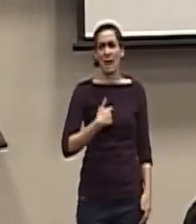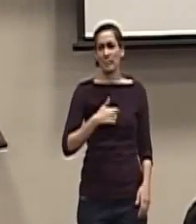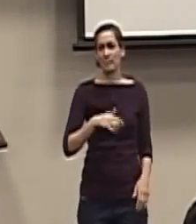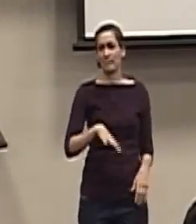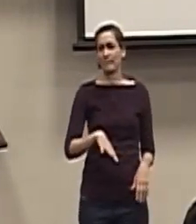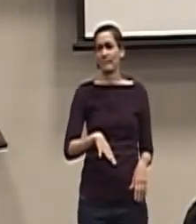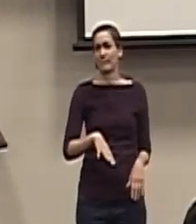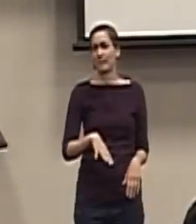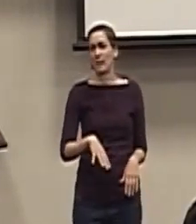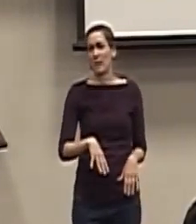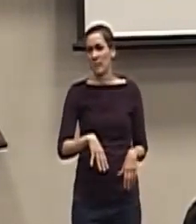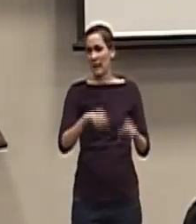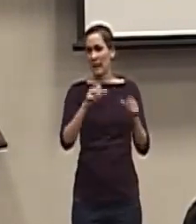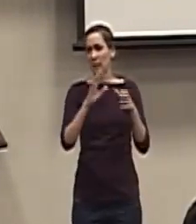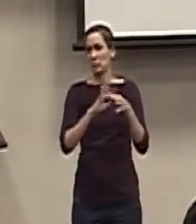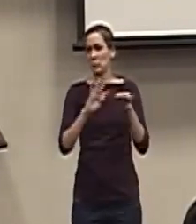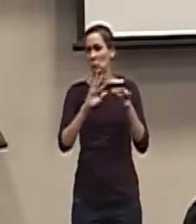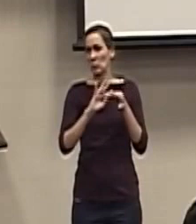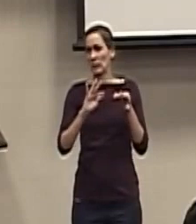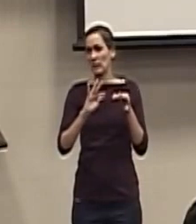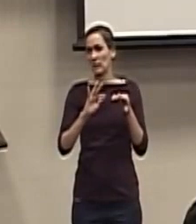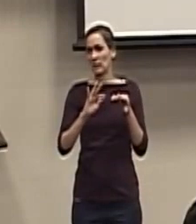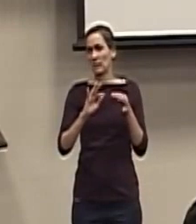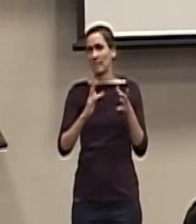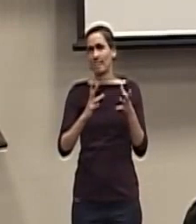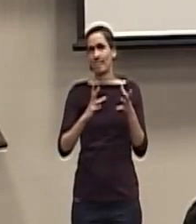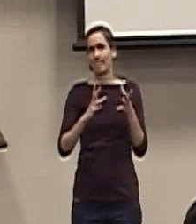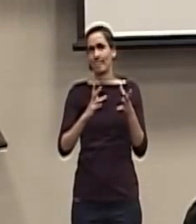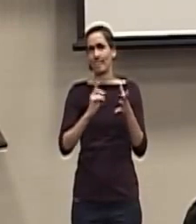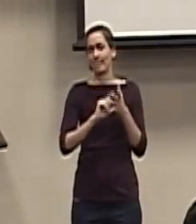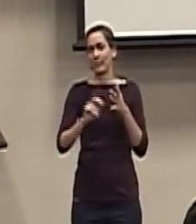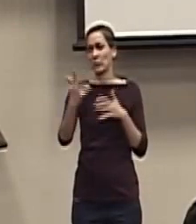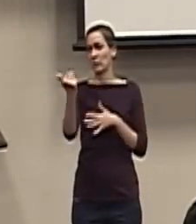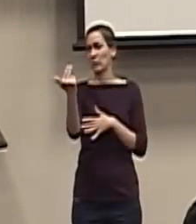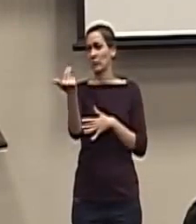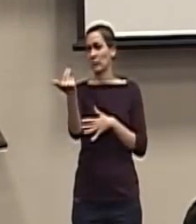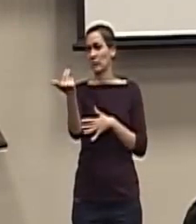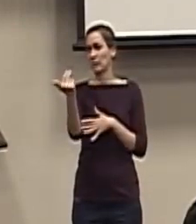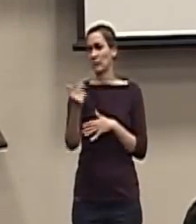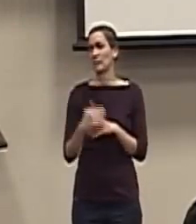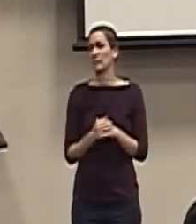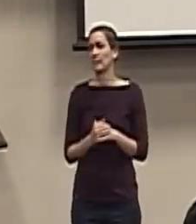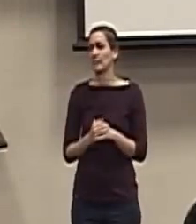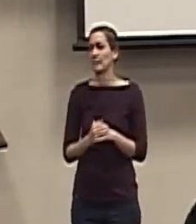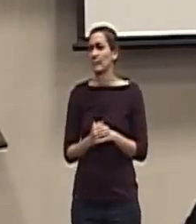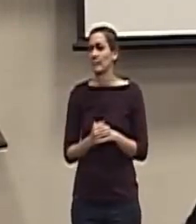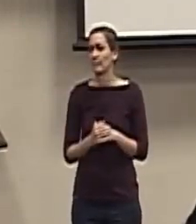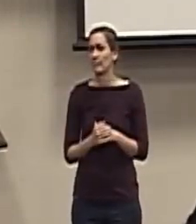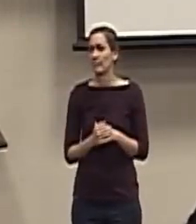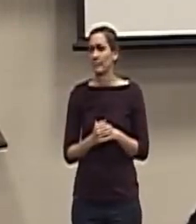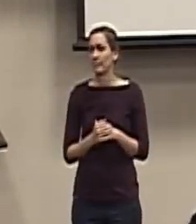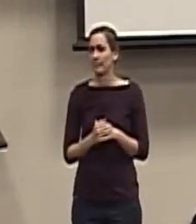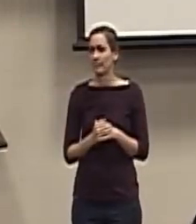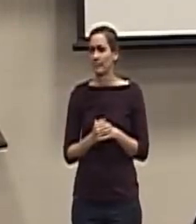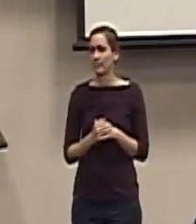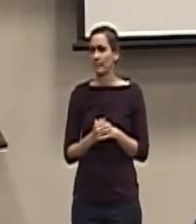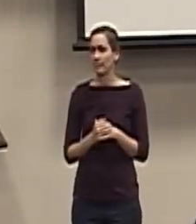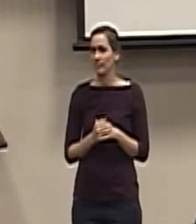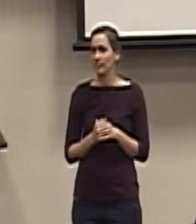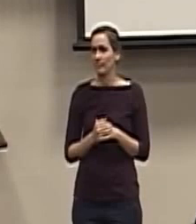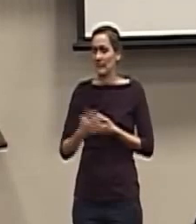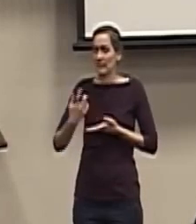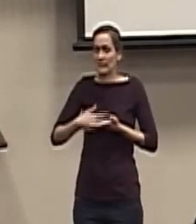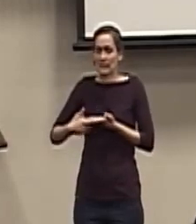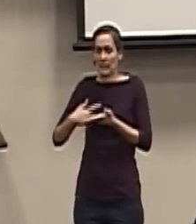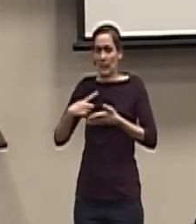want to just kind of get a little bit of a flow here. Look at verse 13, if you would, please. They're talking about